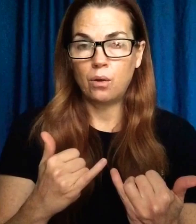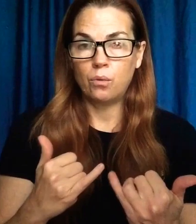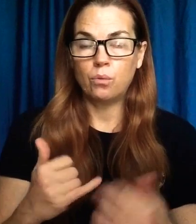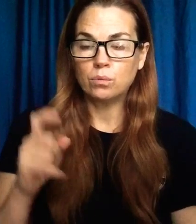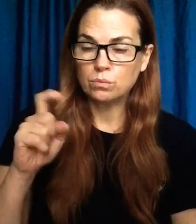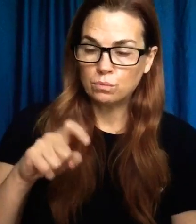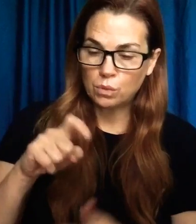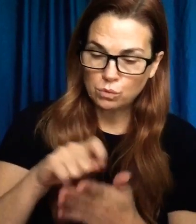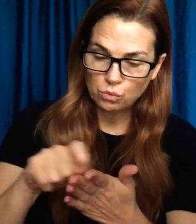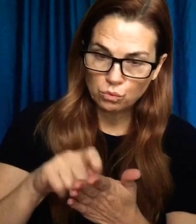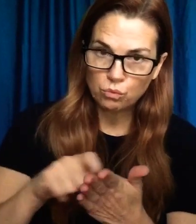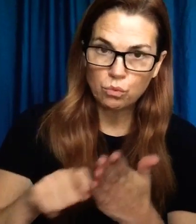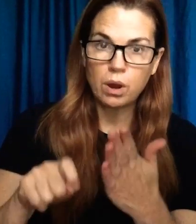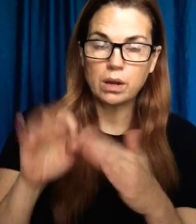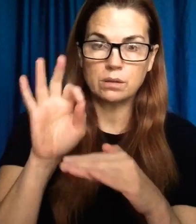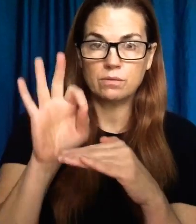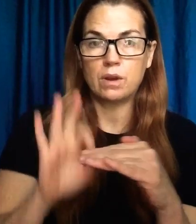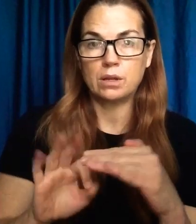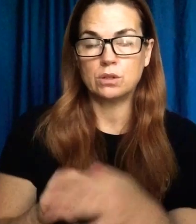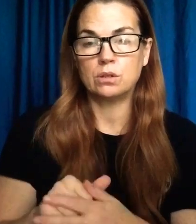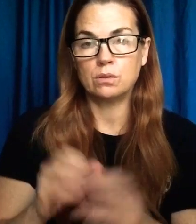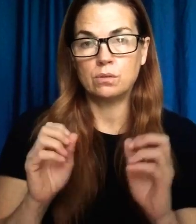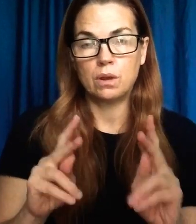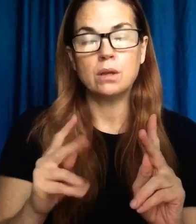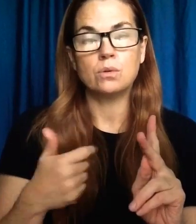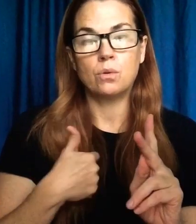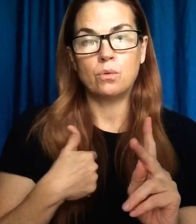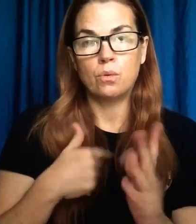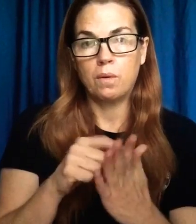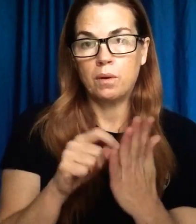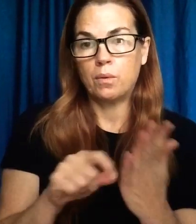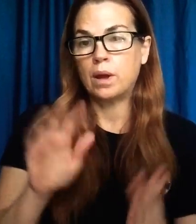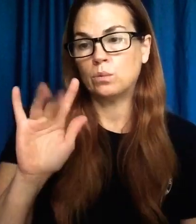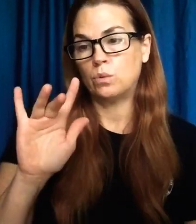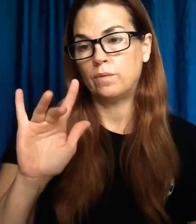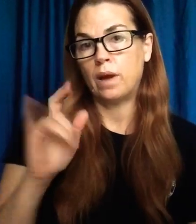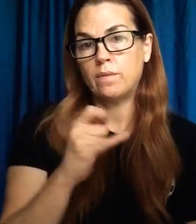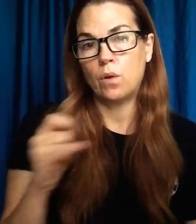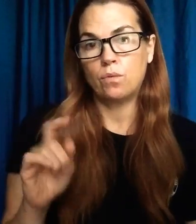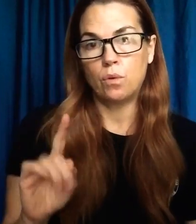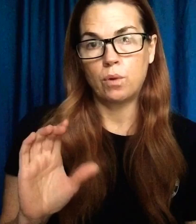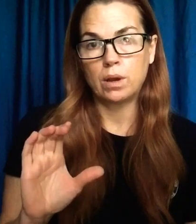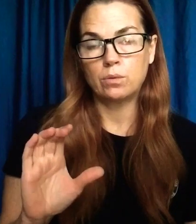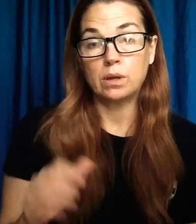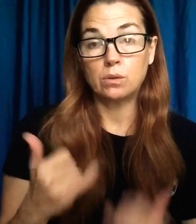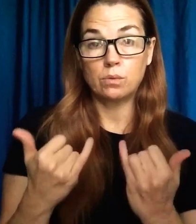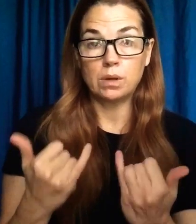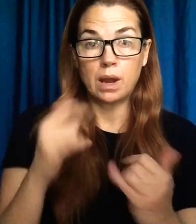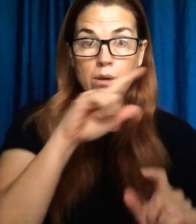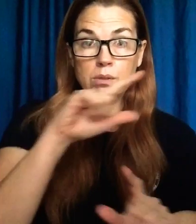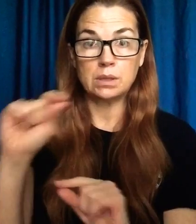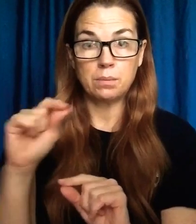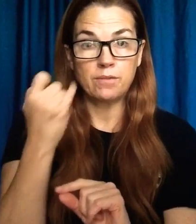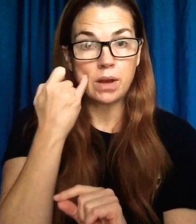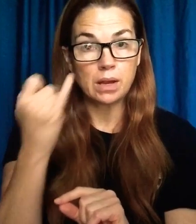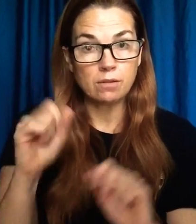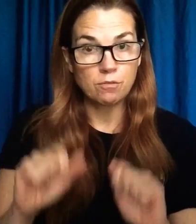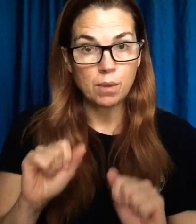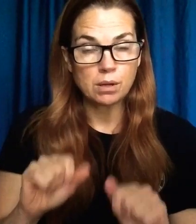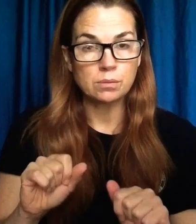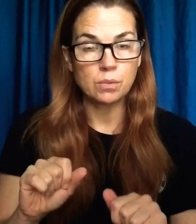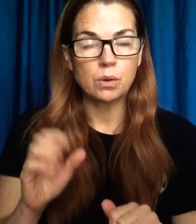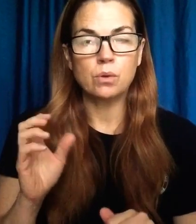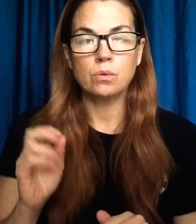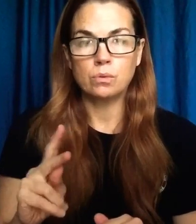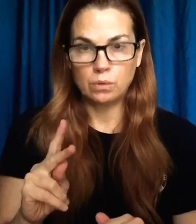now I have 25 hundredths. It says, write as a fraction what you wrote. So I'm going to do 25 over